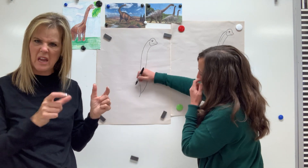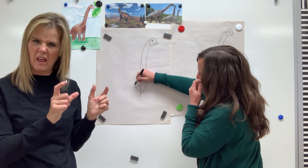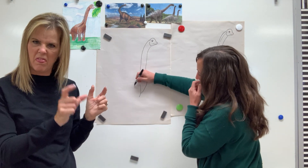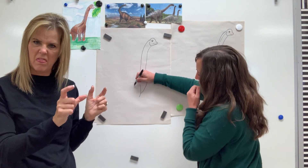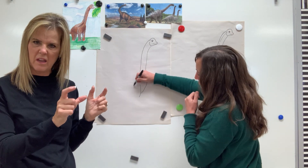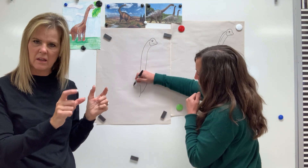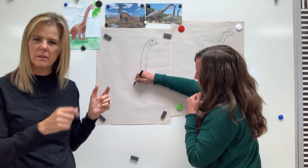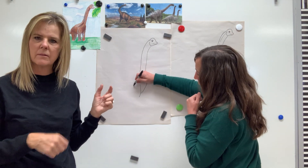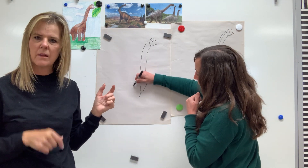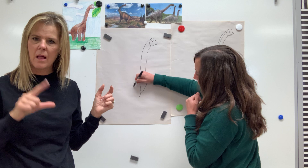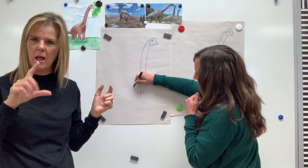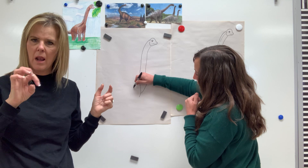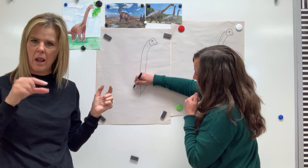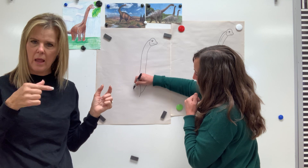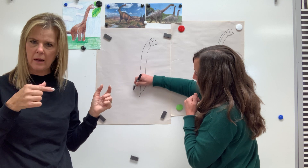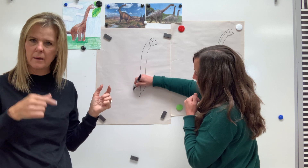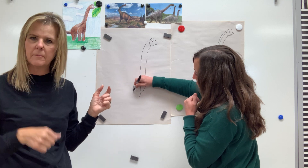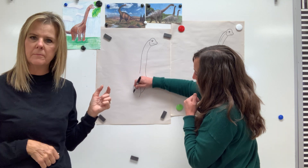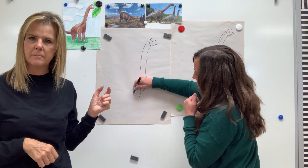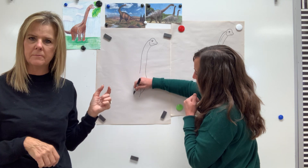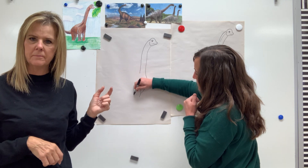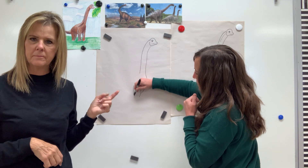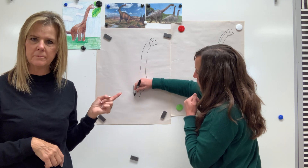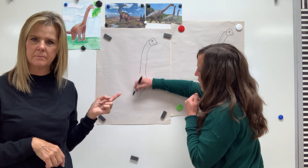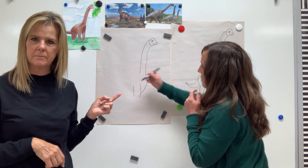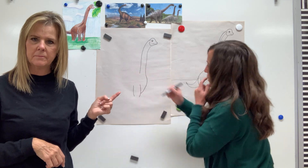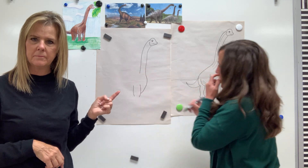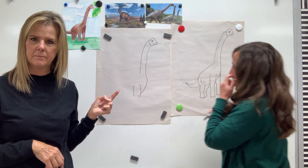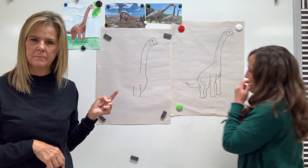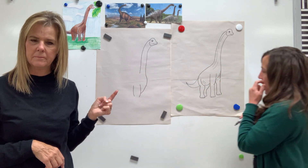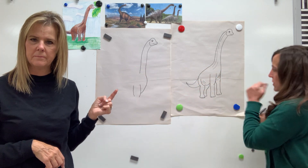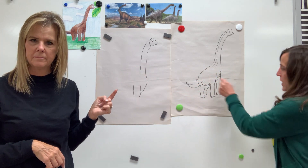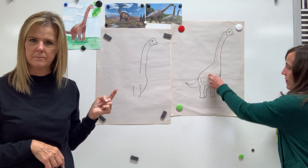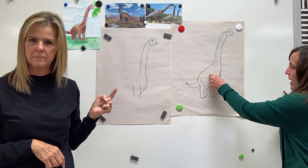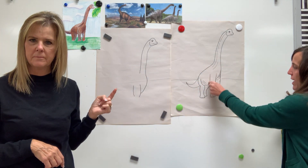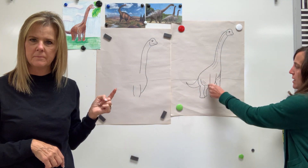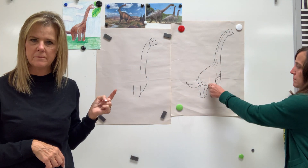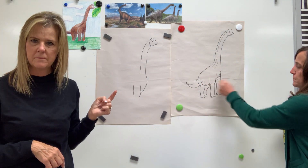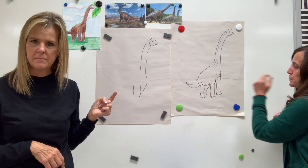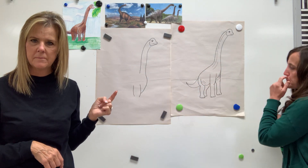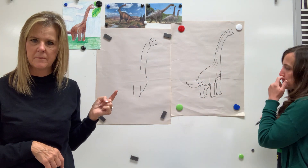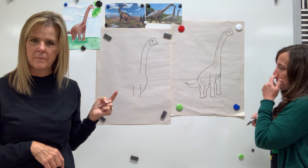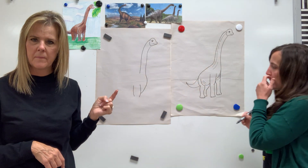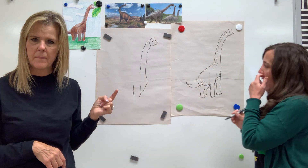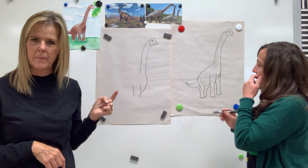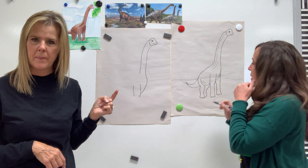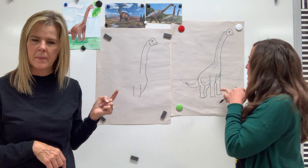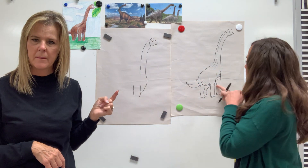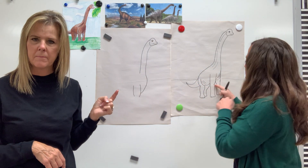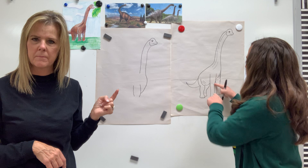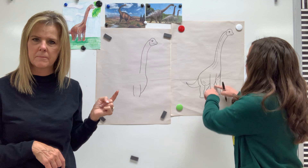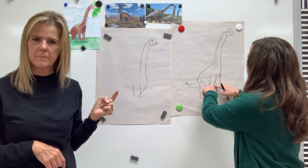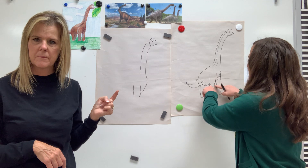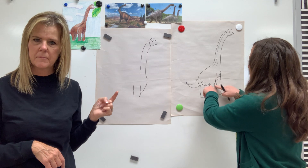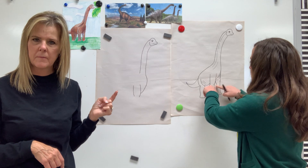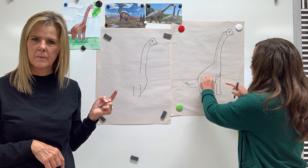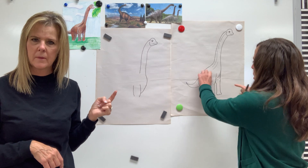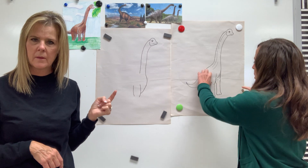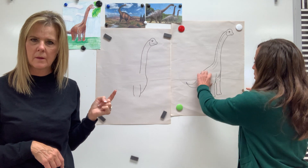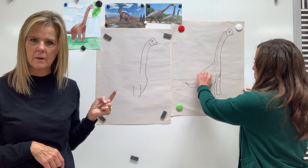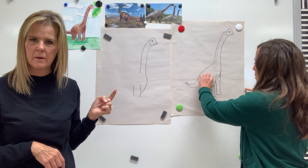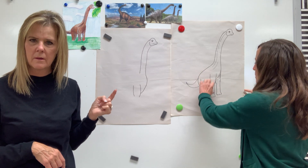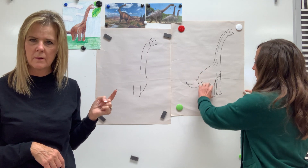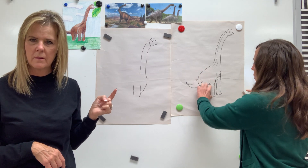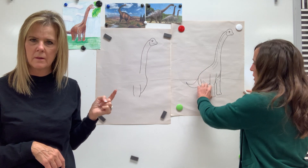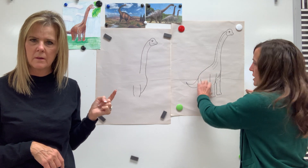thick. We're gonna go ahead and make another curve line for the top part of that leg. And then for the bottom